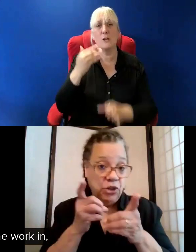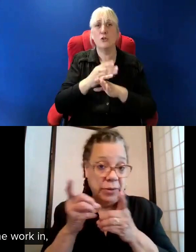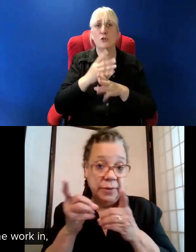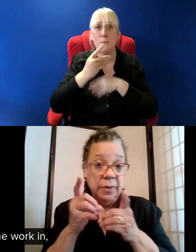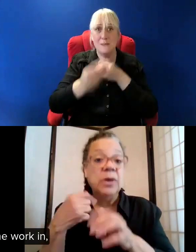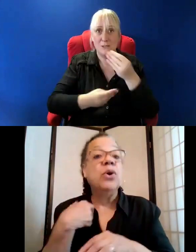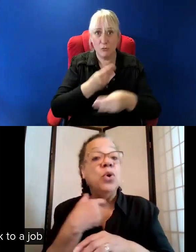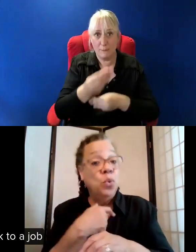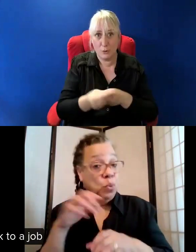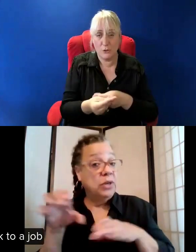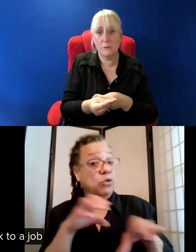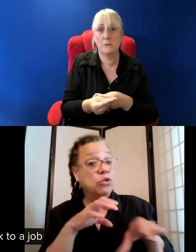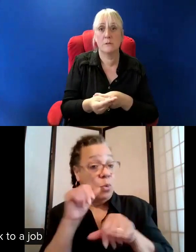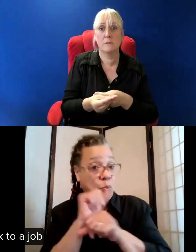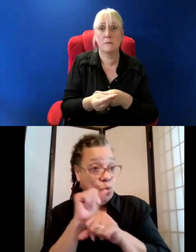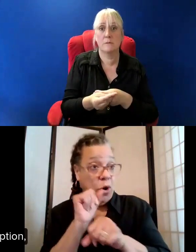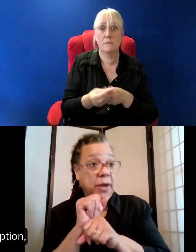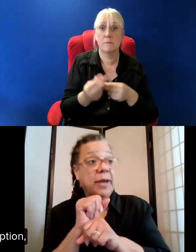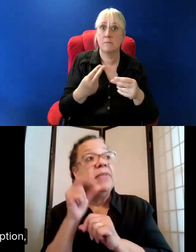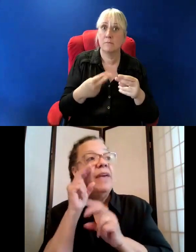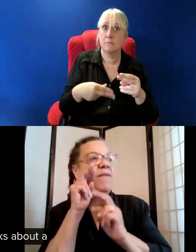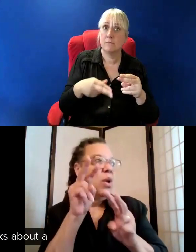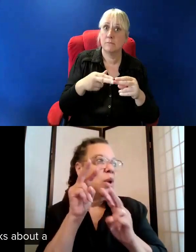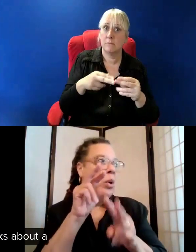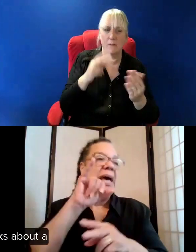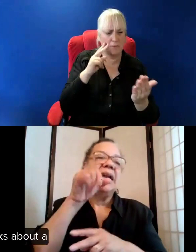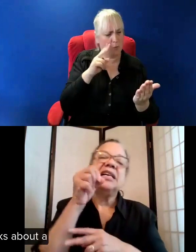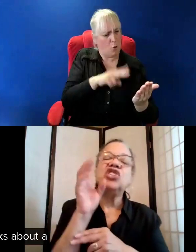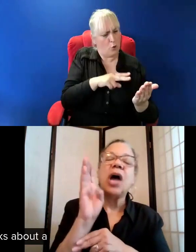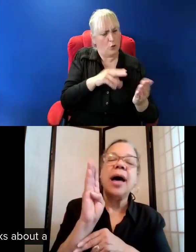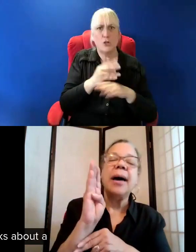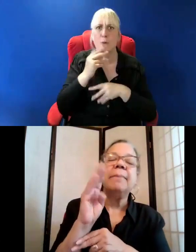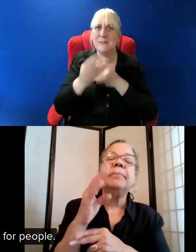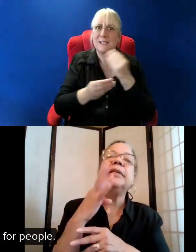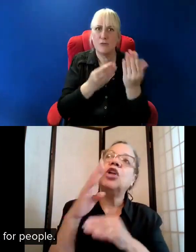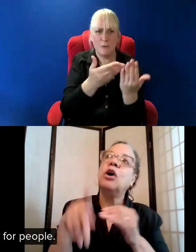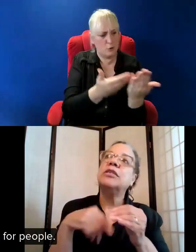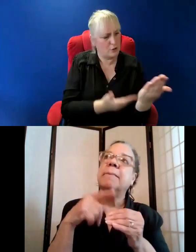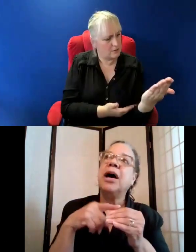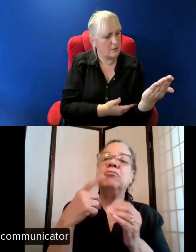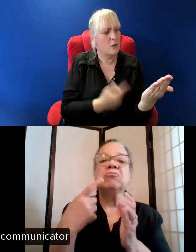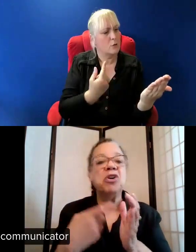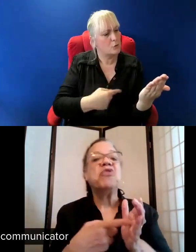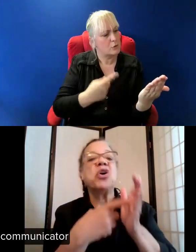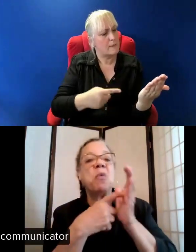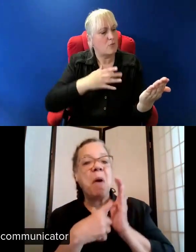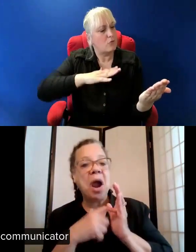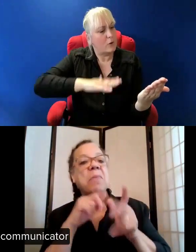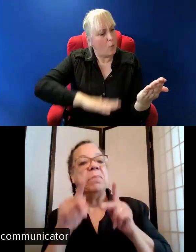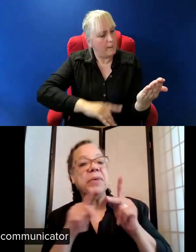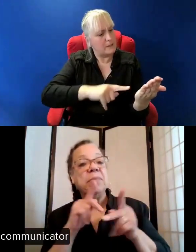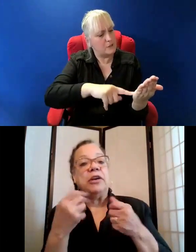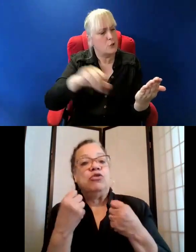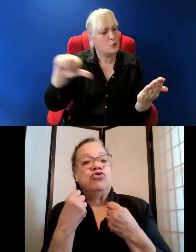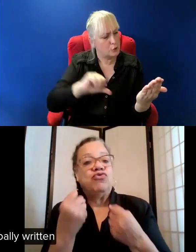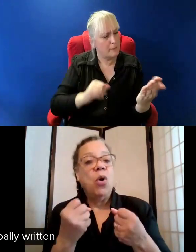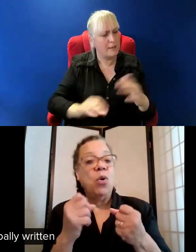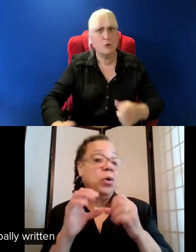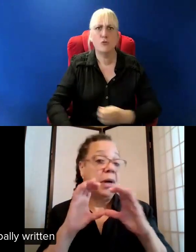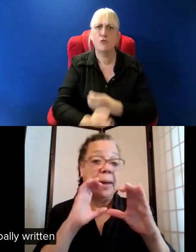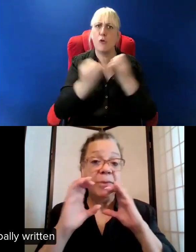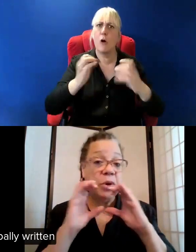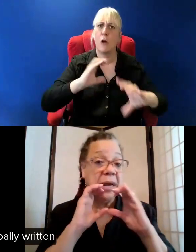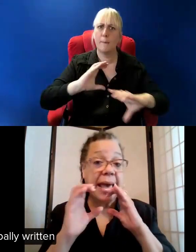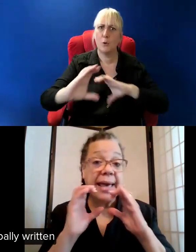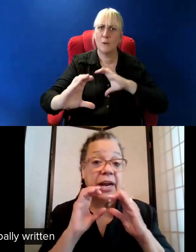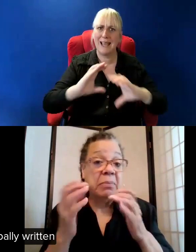some work in, if you look to a job description, often it talks about a requirement for people to be a strong communicator. In